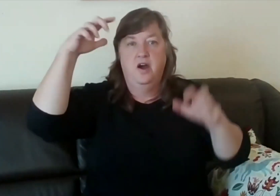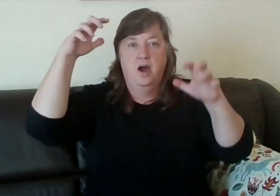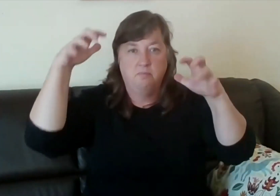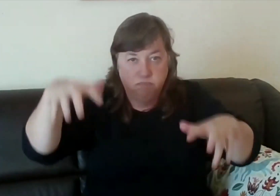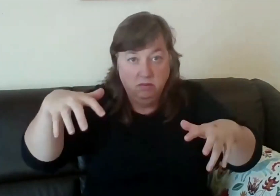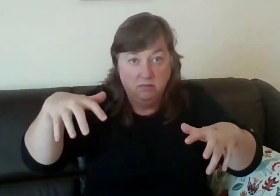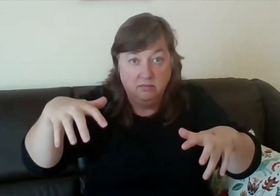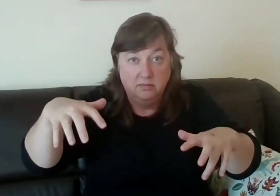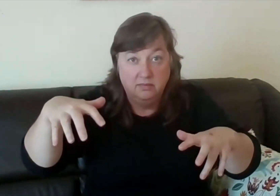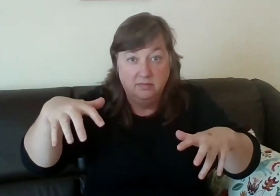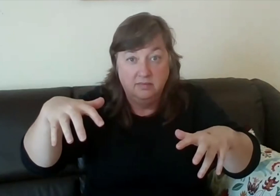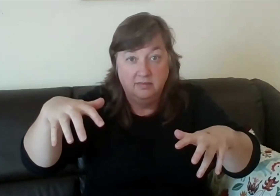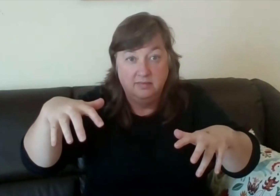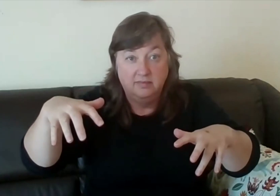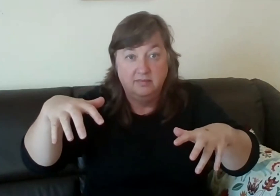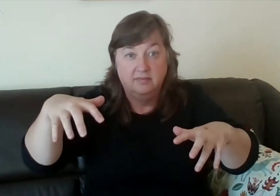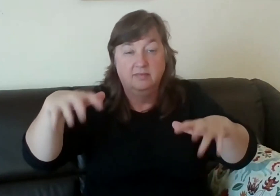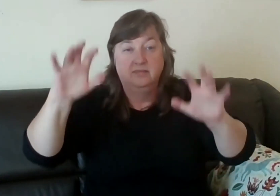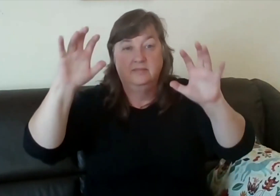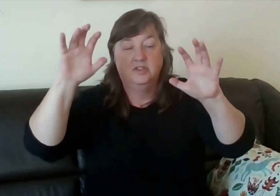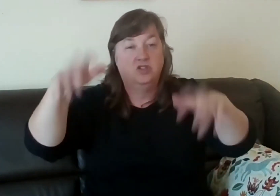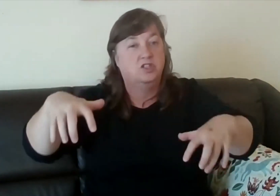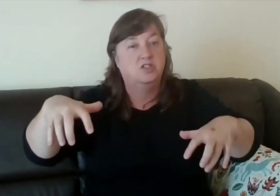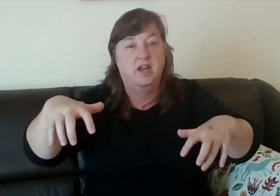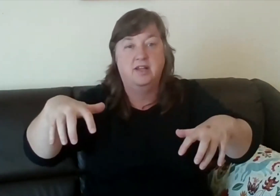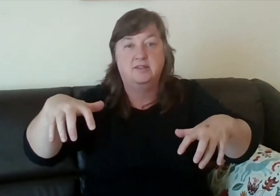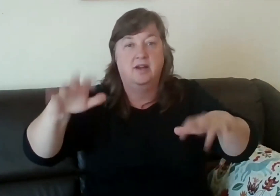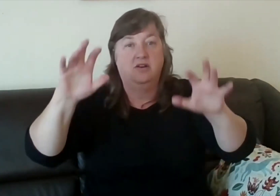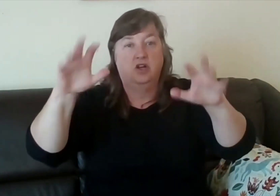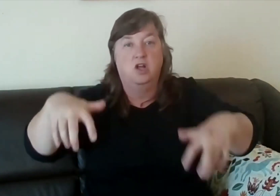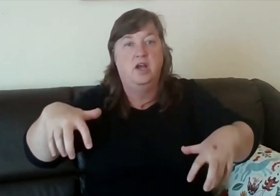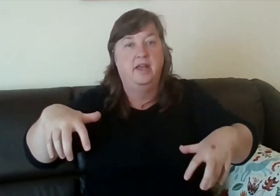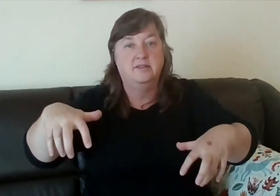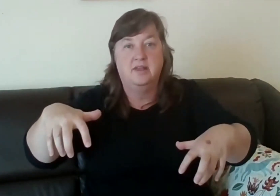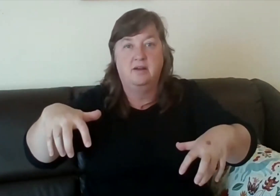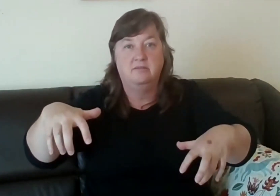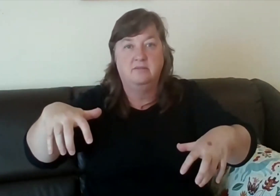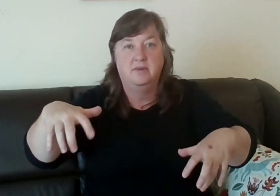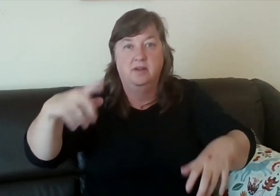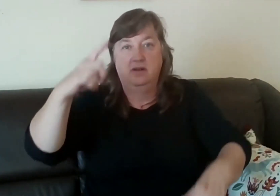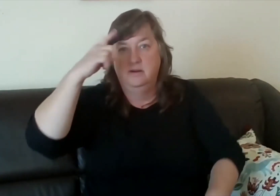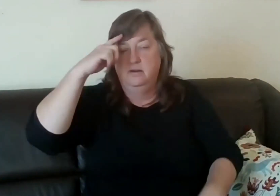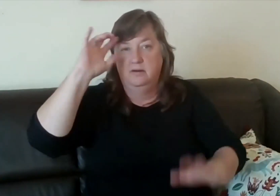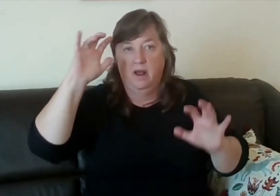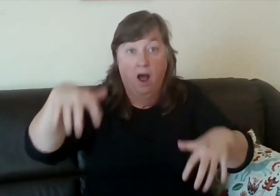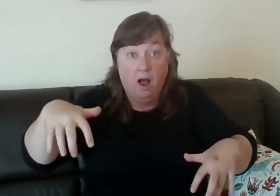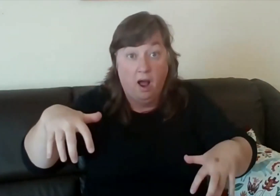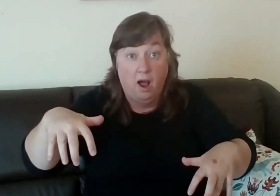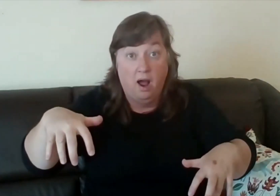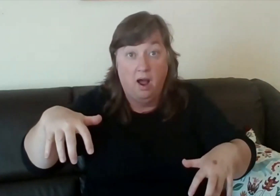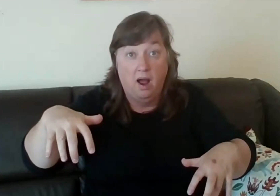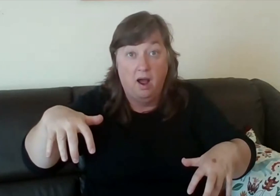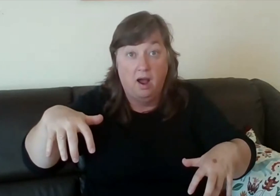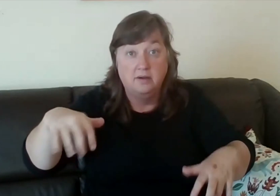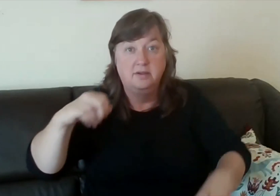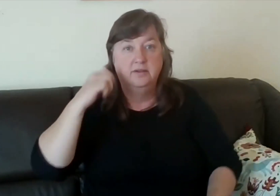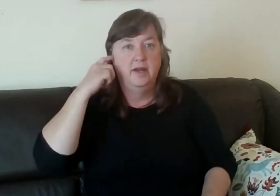thought, boom. It's just your hands down, your claw hands down. Ugh. And you got